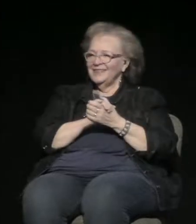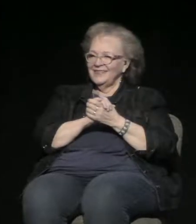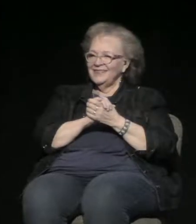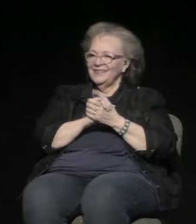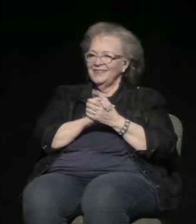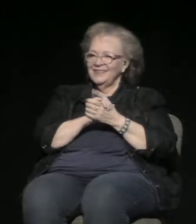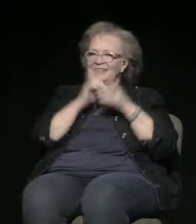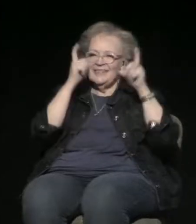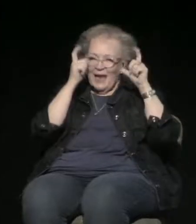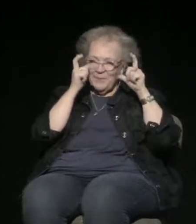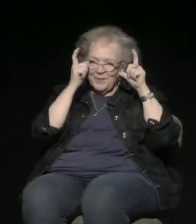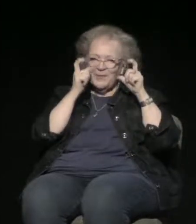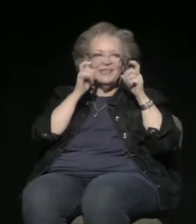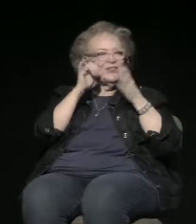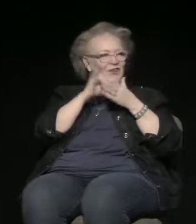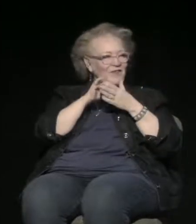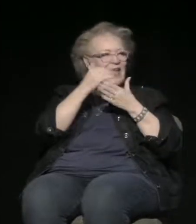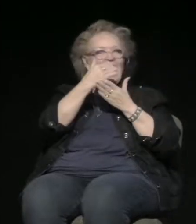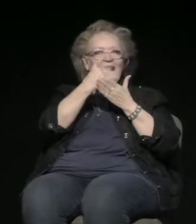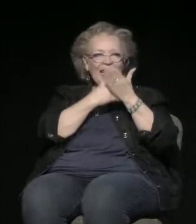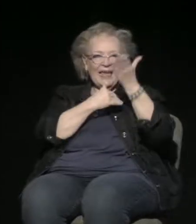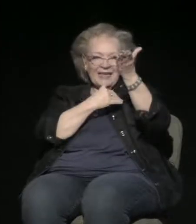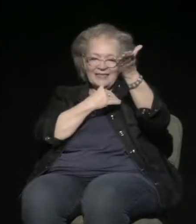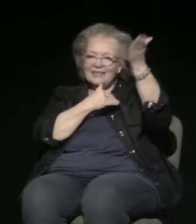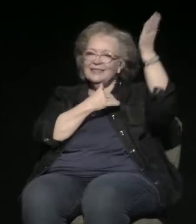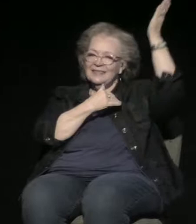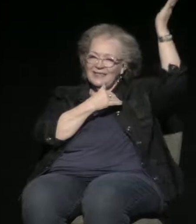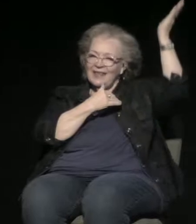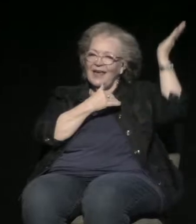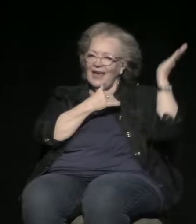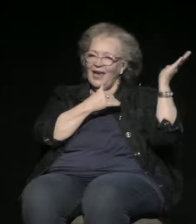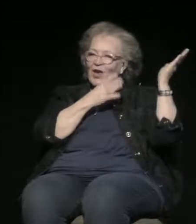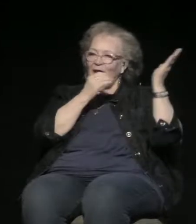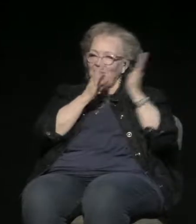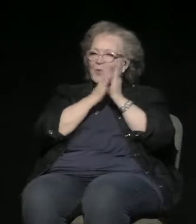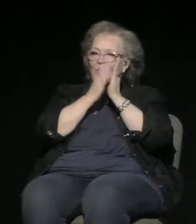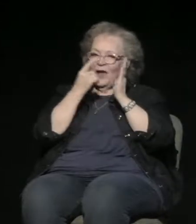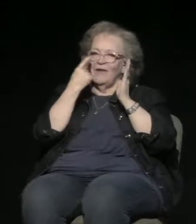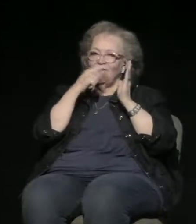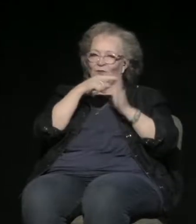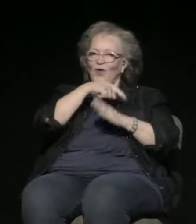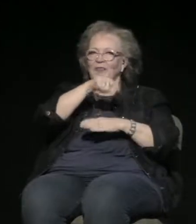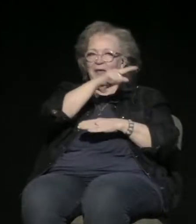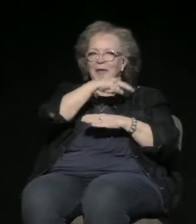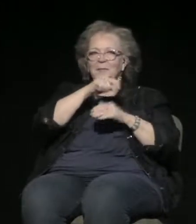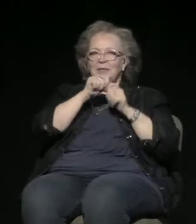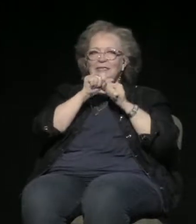Go ahead And snap a picture Of that list Pray for them And we'll continue Our time of worship